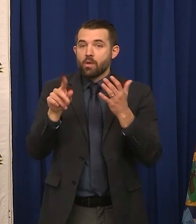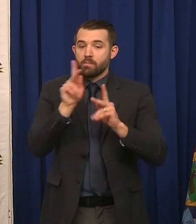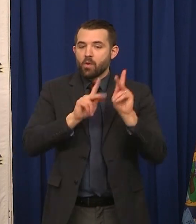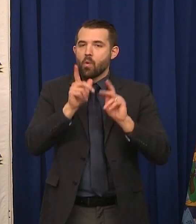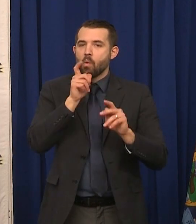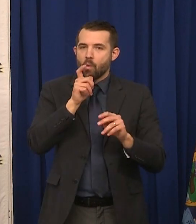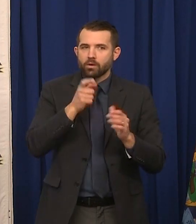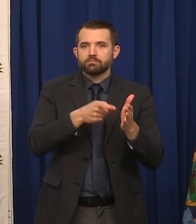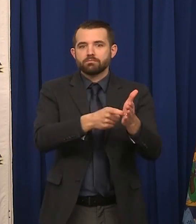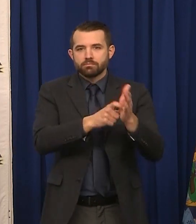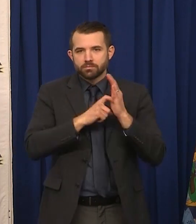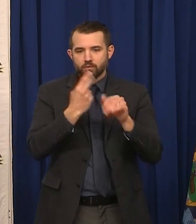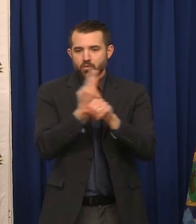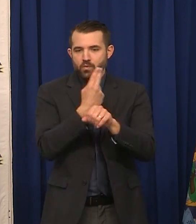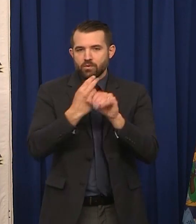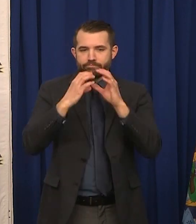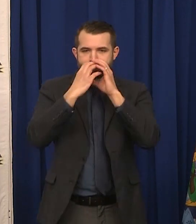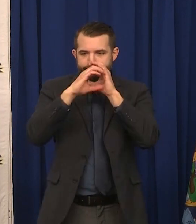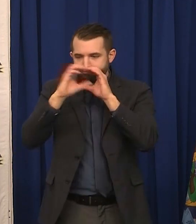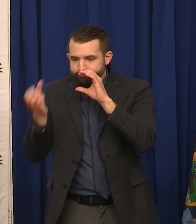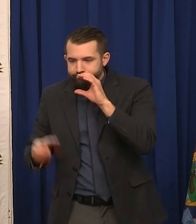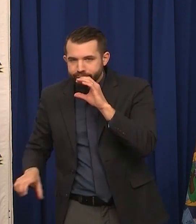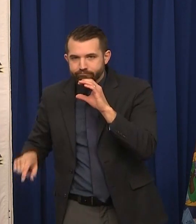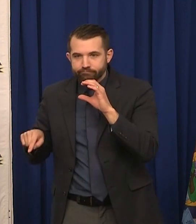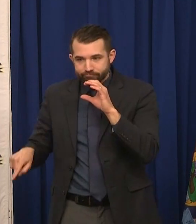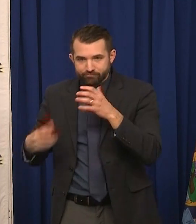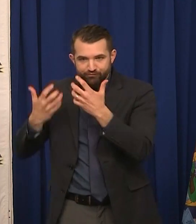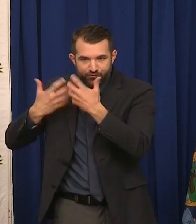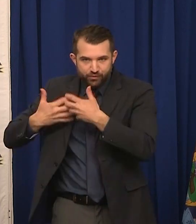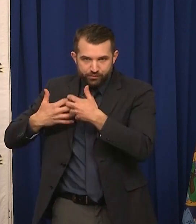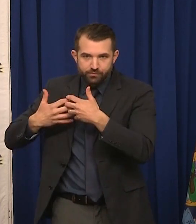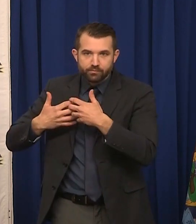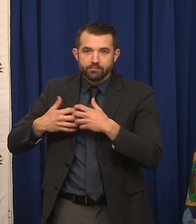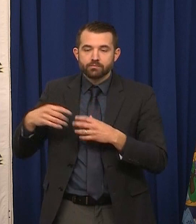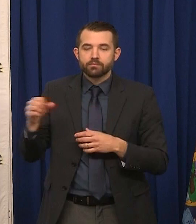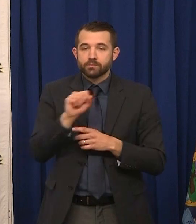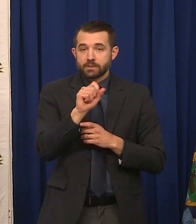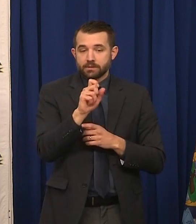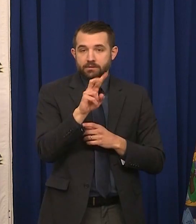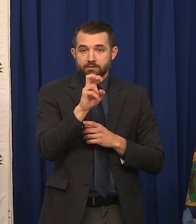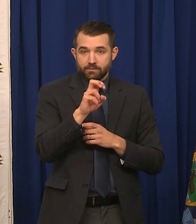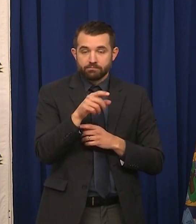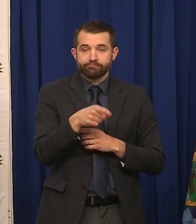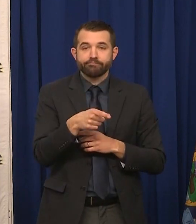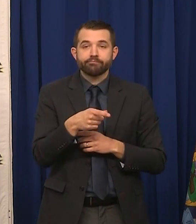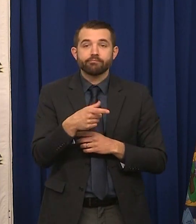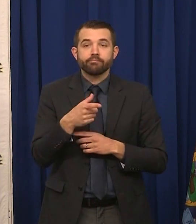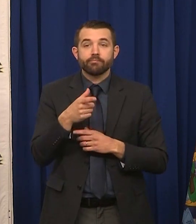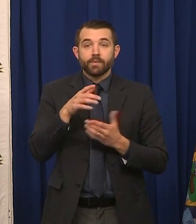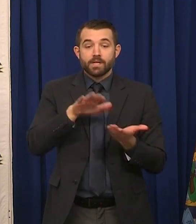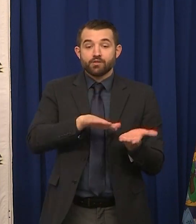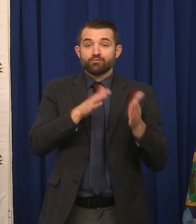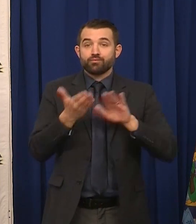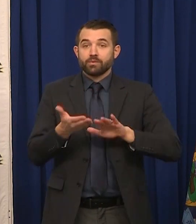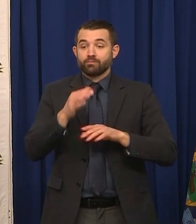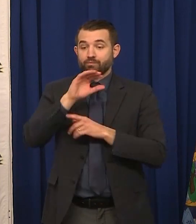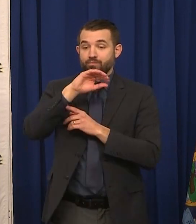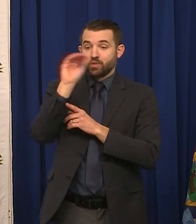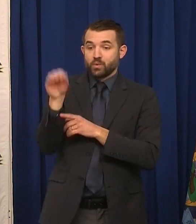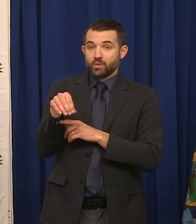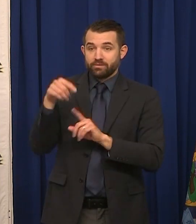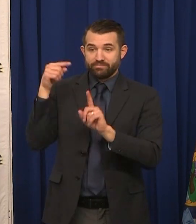mechanical ventilation or a ventilator. And Steve, as you know, the mortality rate for individuals,